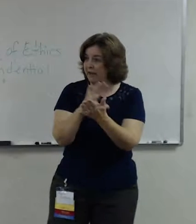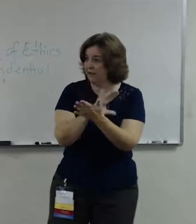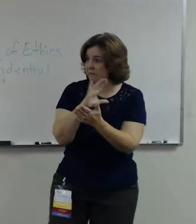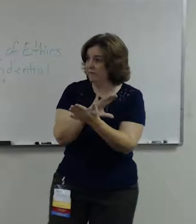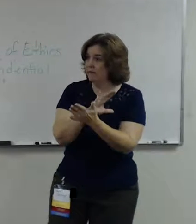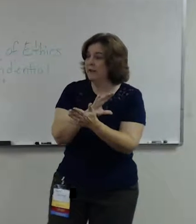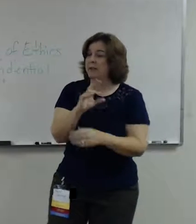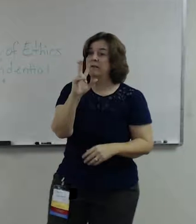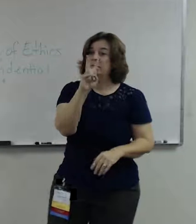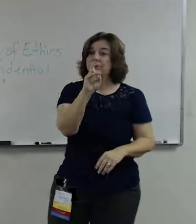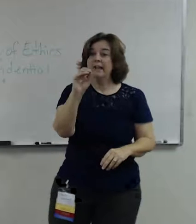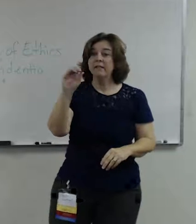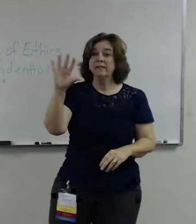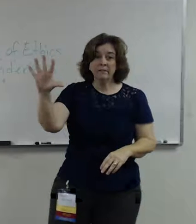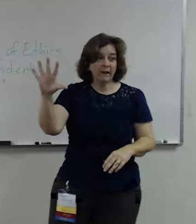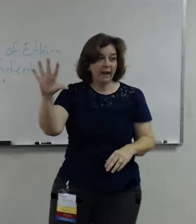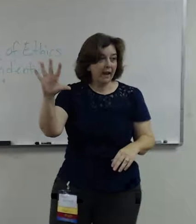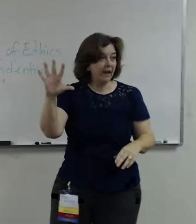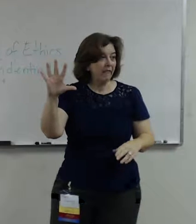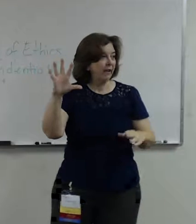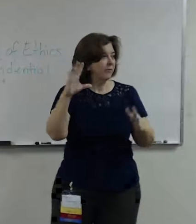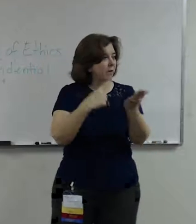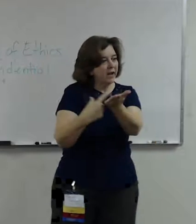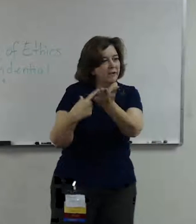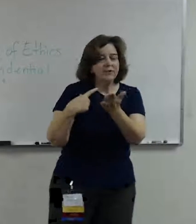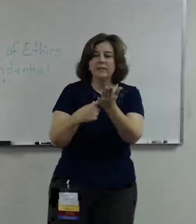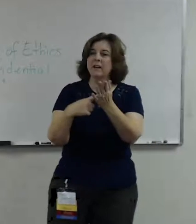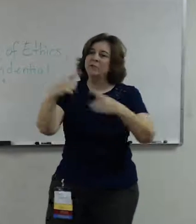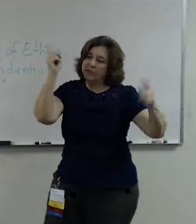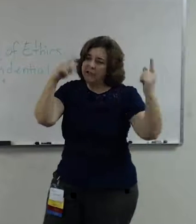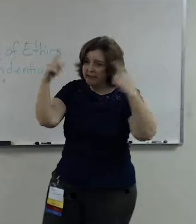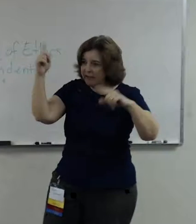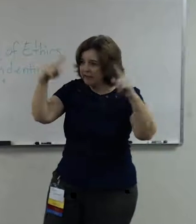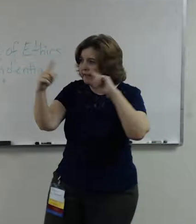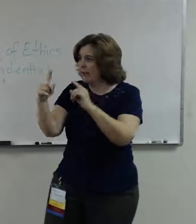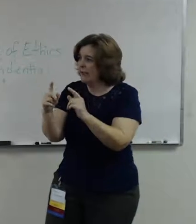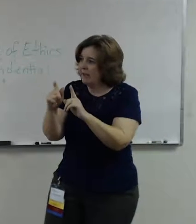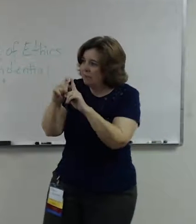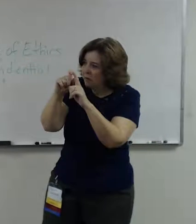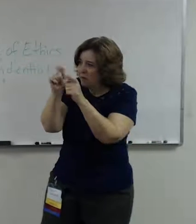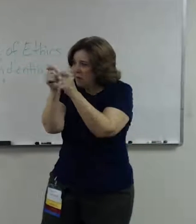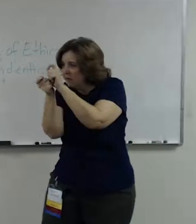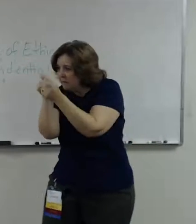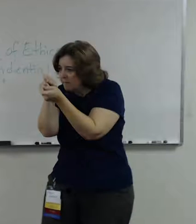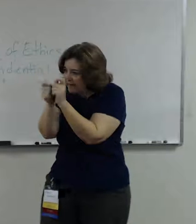paper. Well, in 2005, after much discussion and